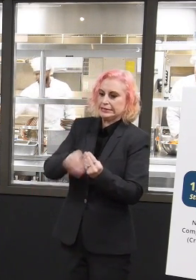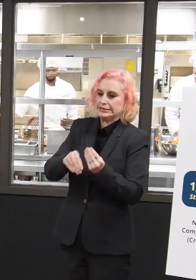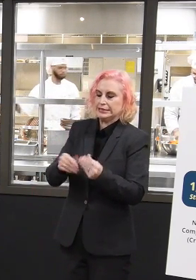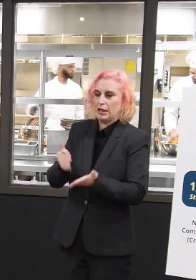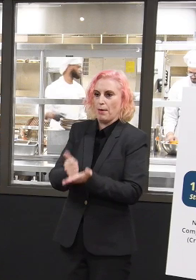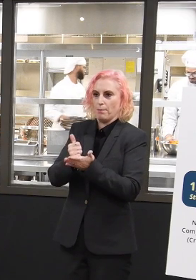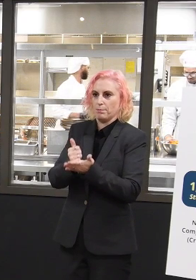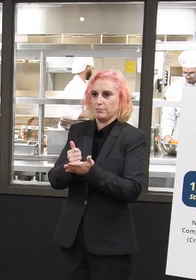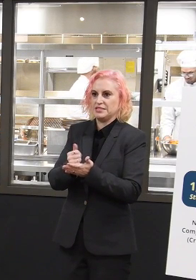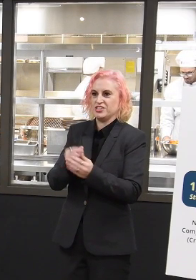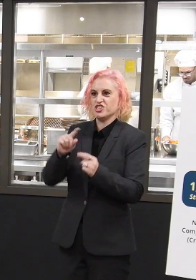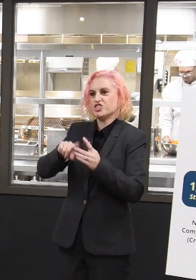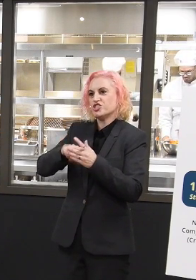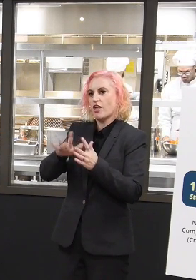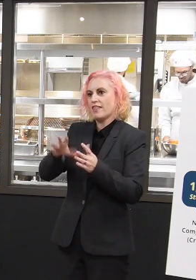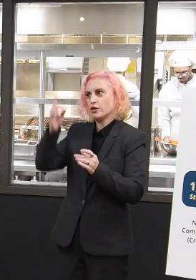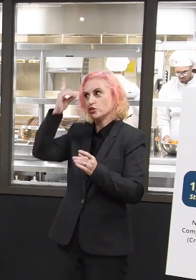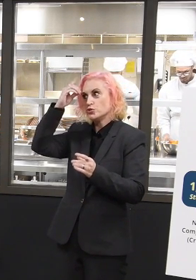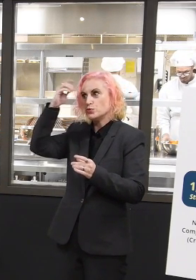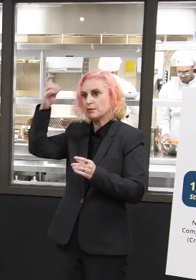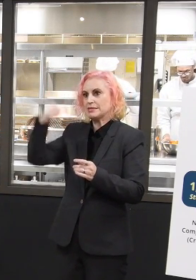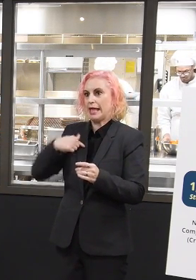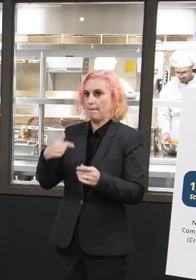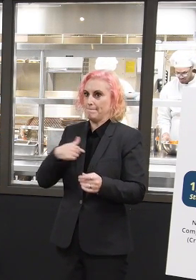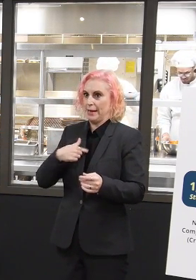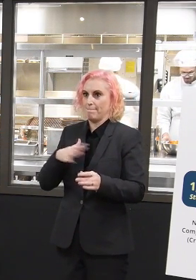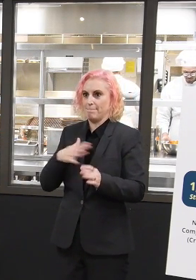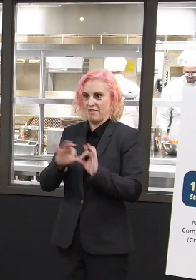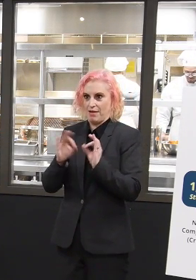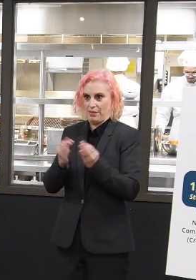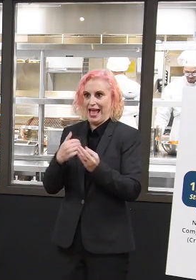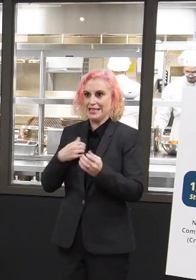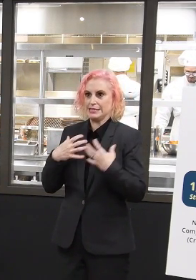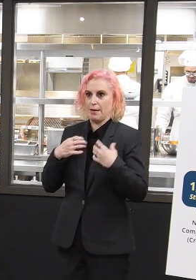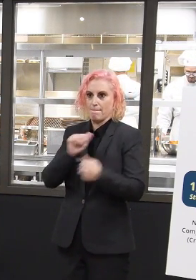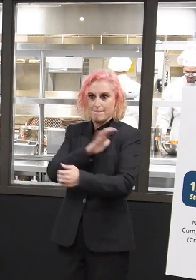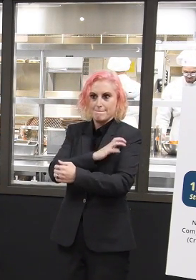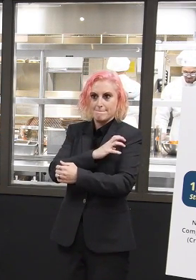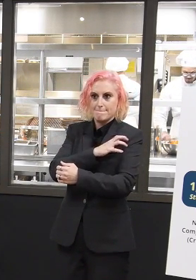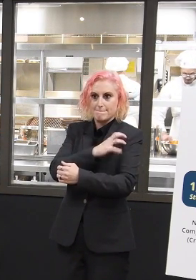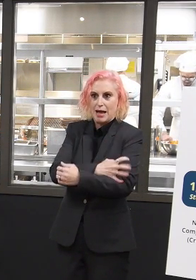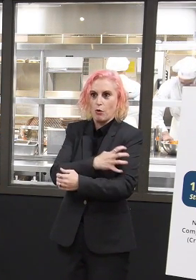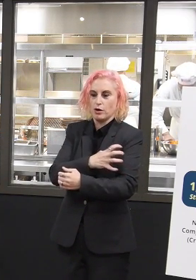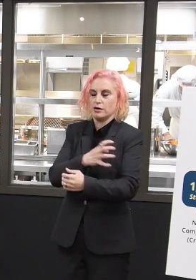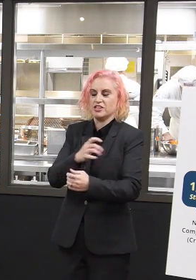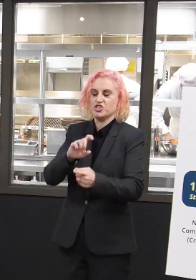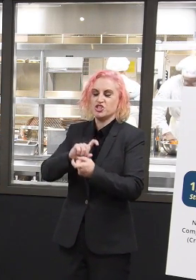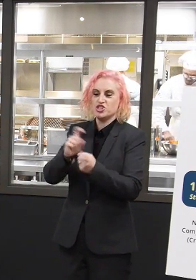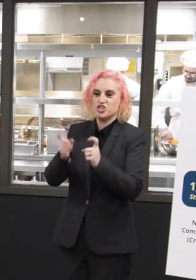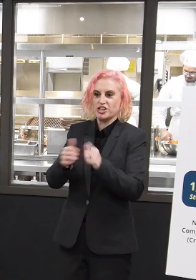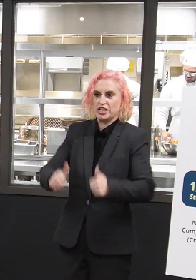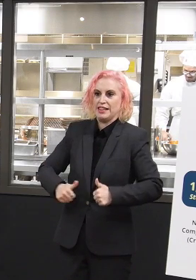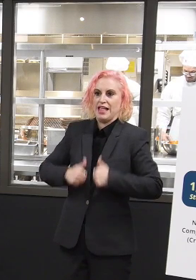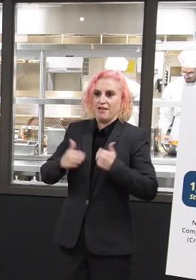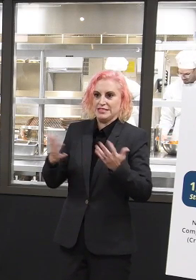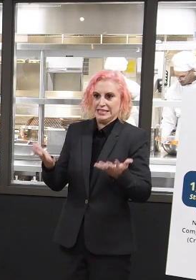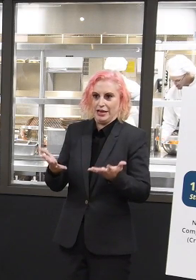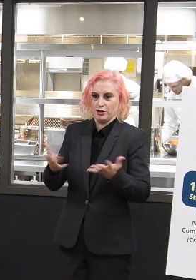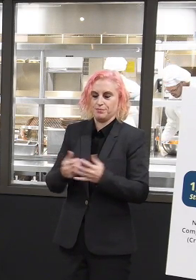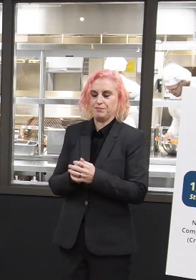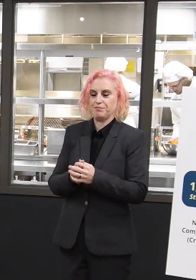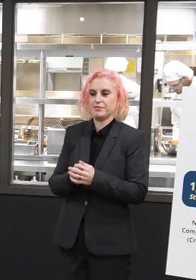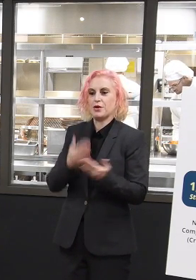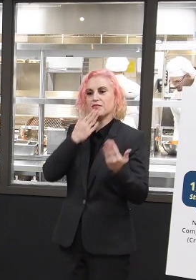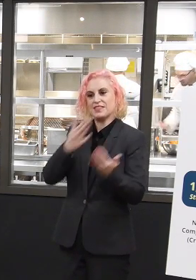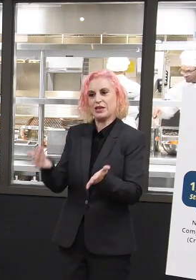family. It has the power to not only change individual lives, but even more, change the lives of families here in Howard County. So thank